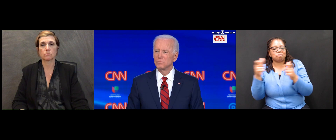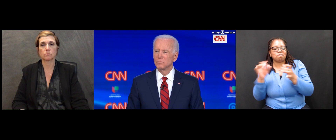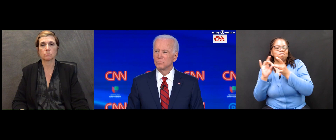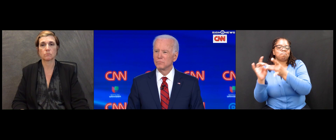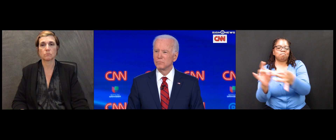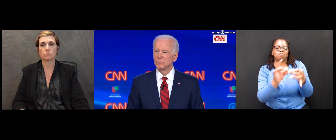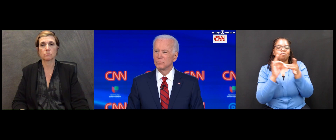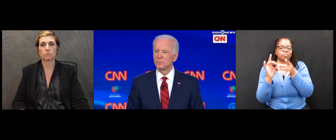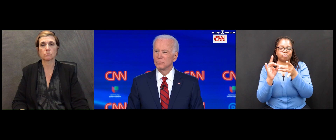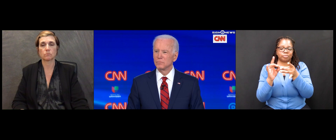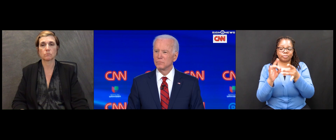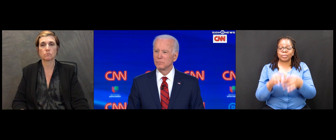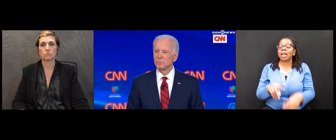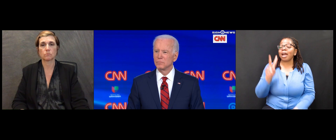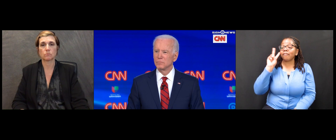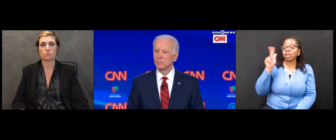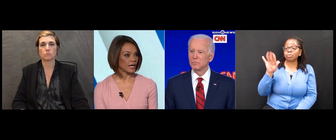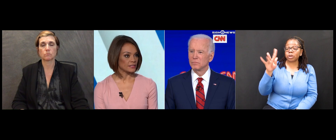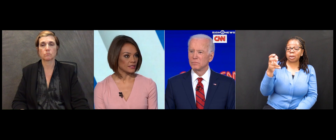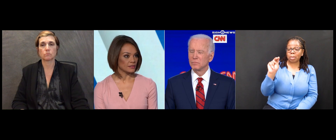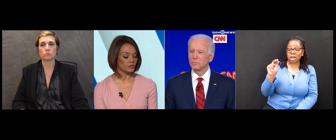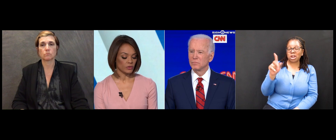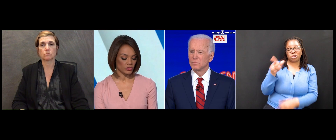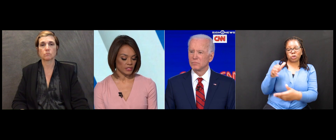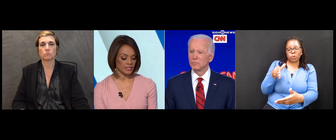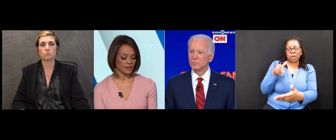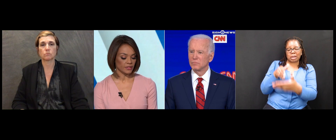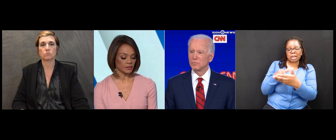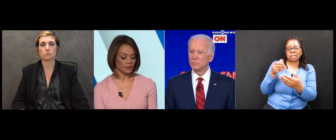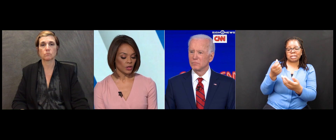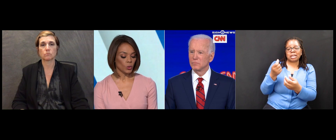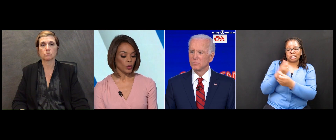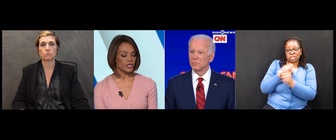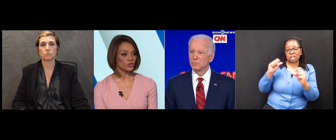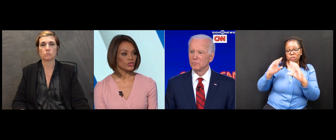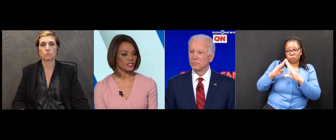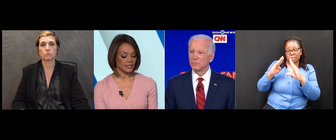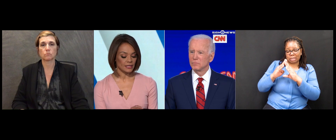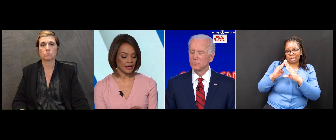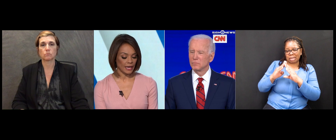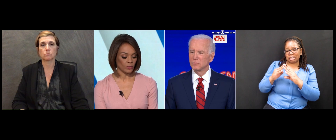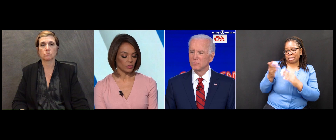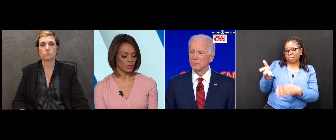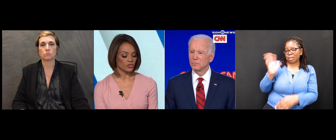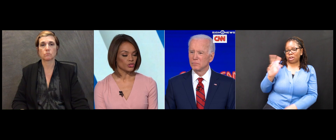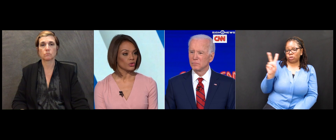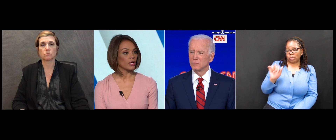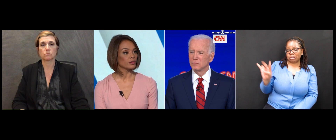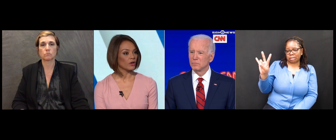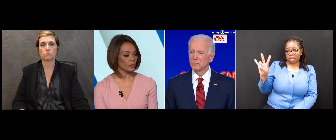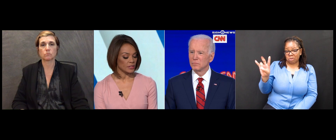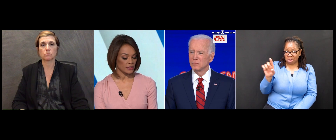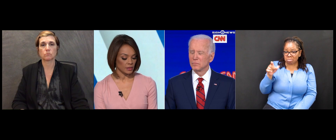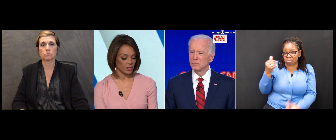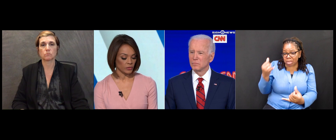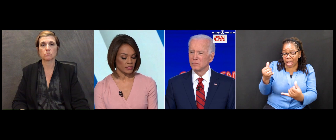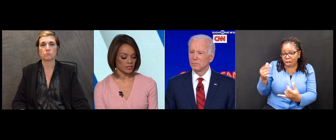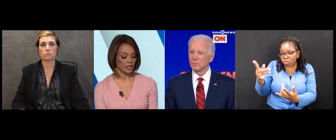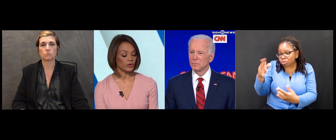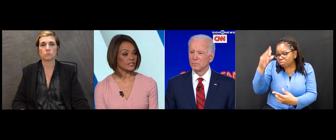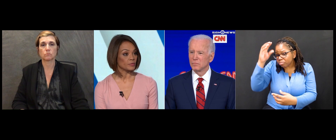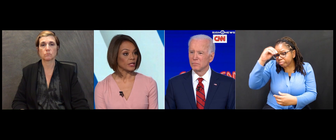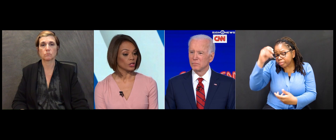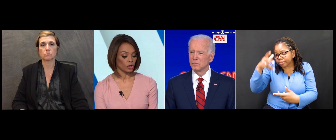opposed sanctuary cities as a presidential candidate in 2007. Where do you stand now? Should undocumented